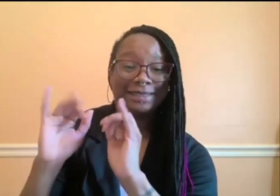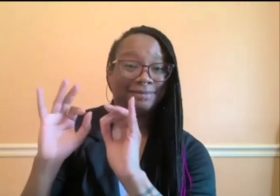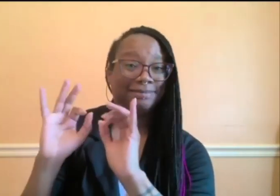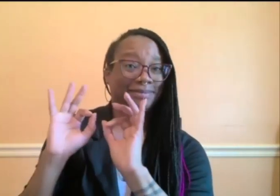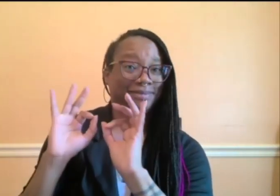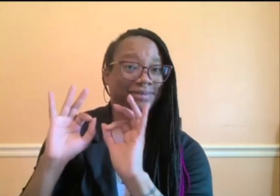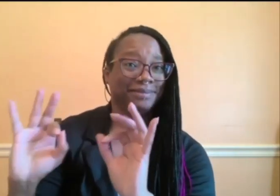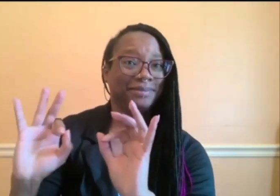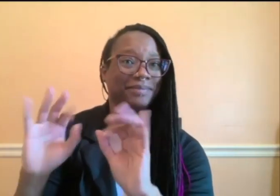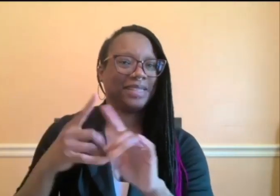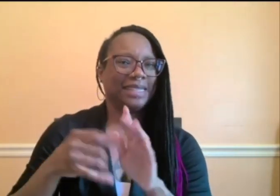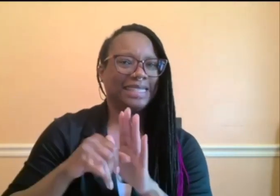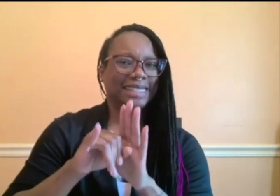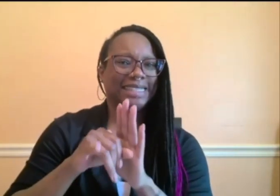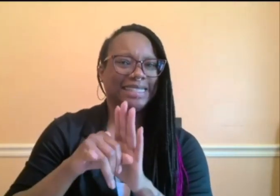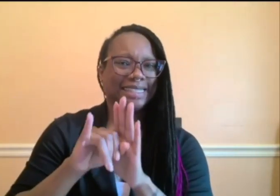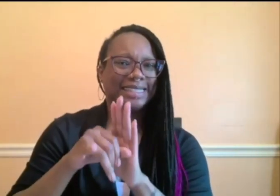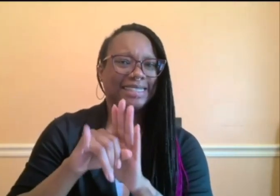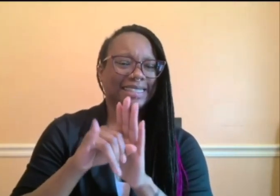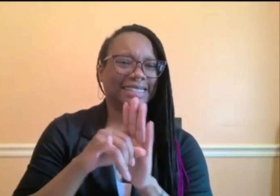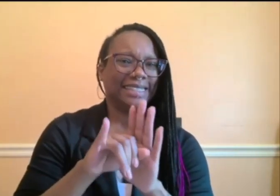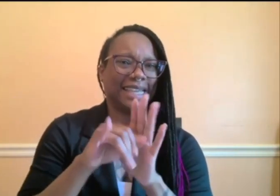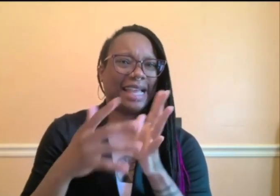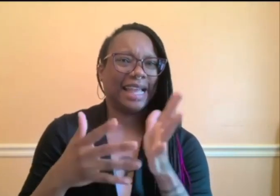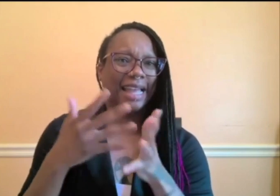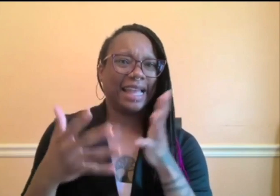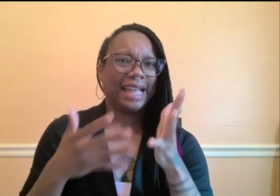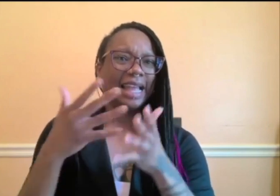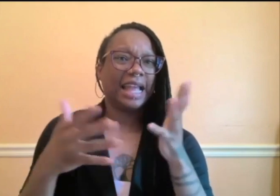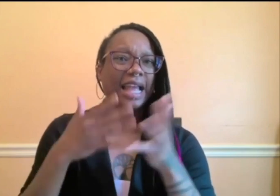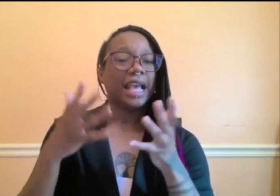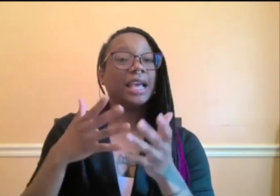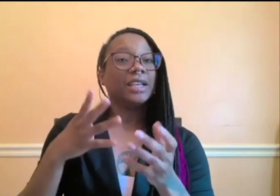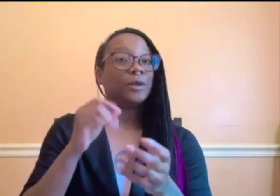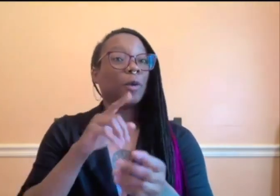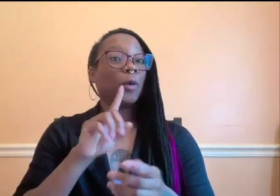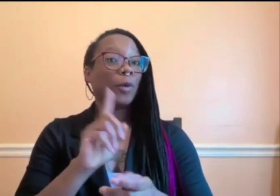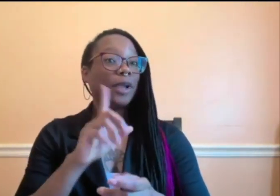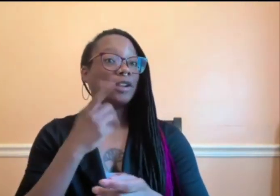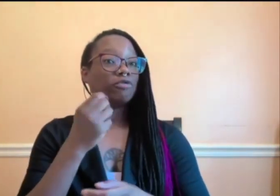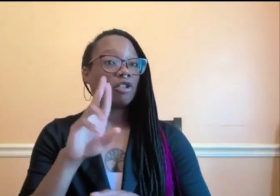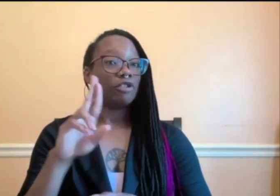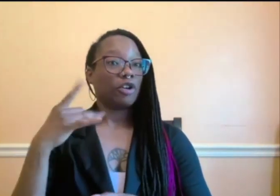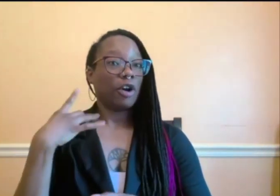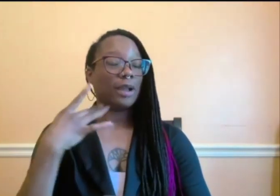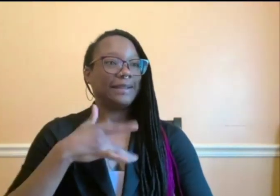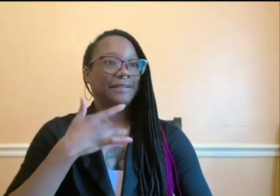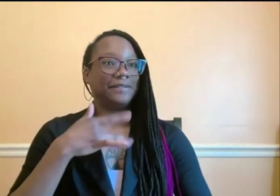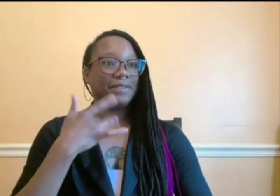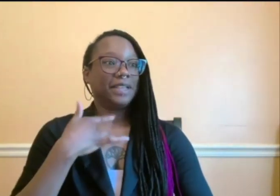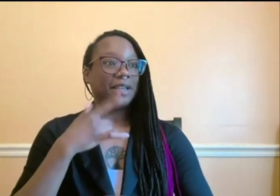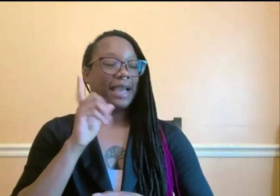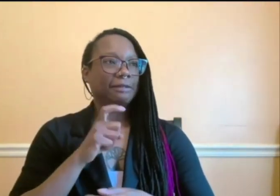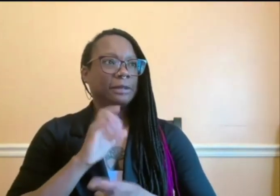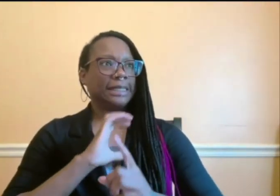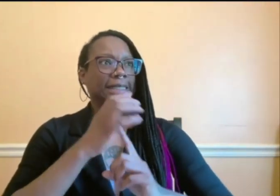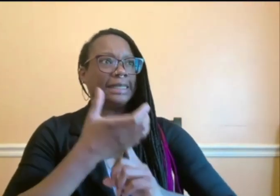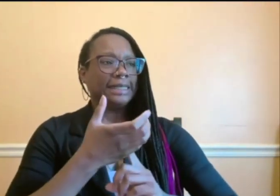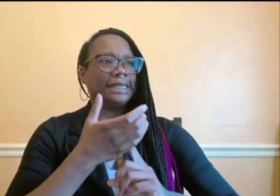yet. But culturally, in the Black identity, I was connected. And so I struggled a little bit with my identities, kind of